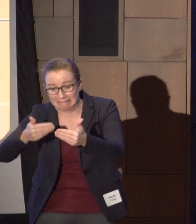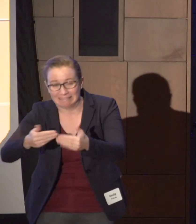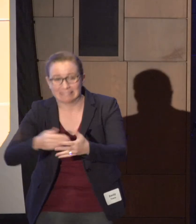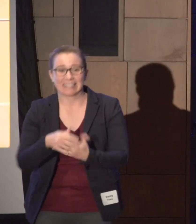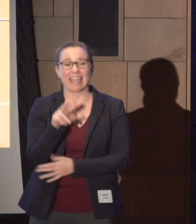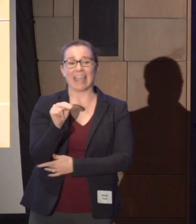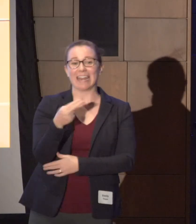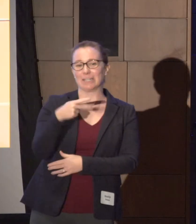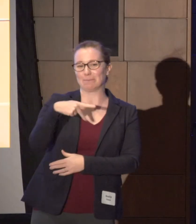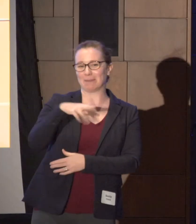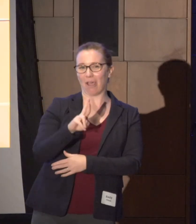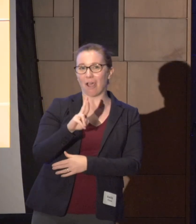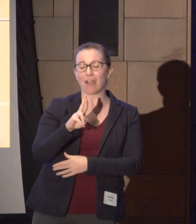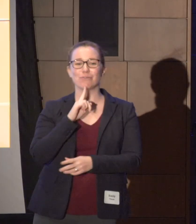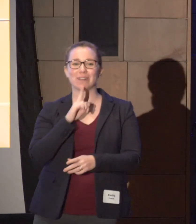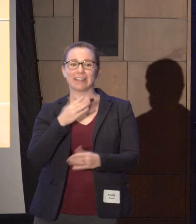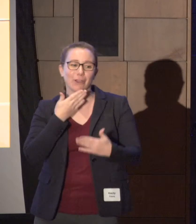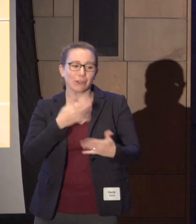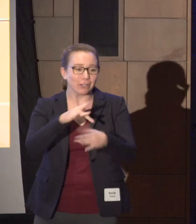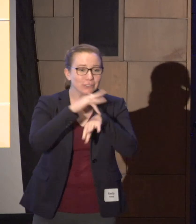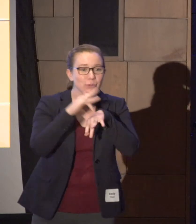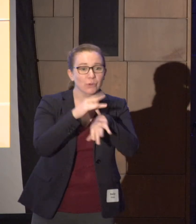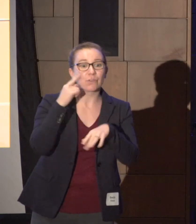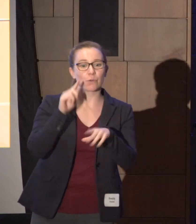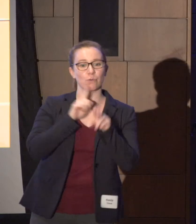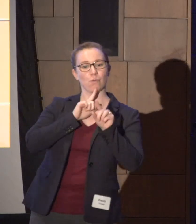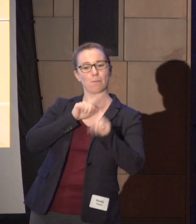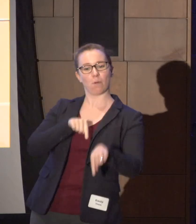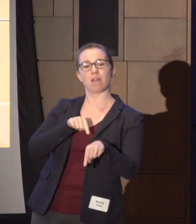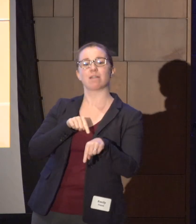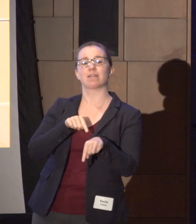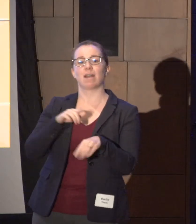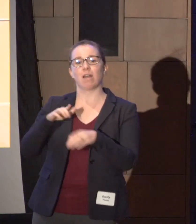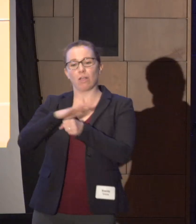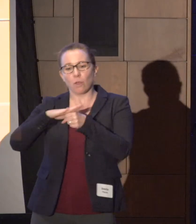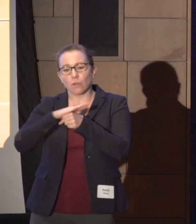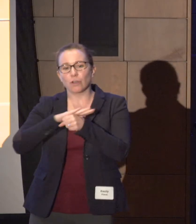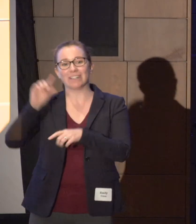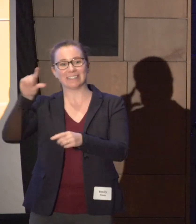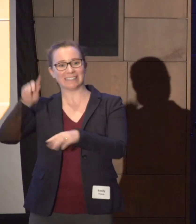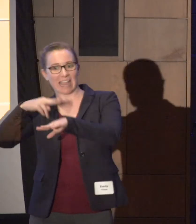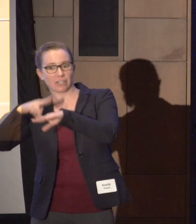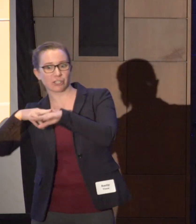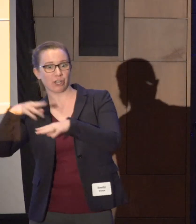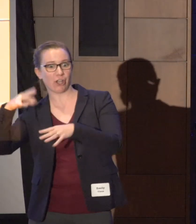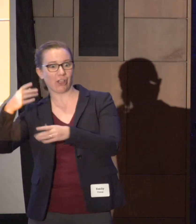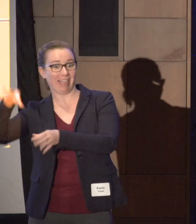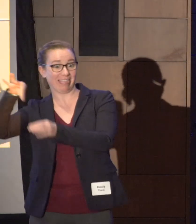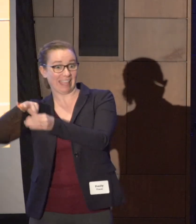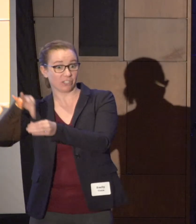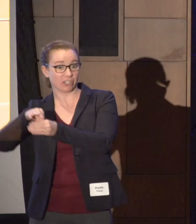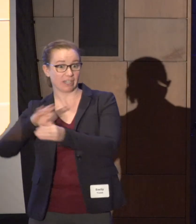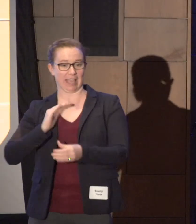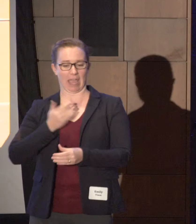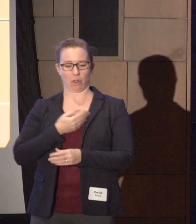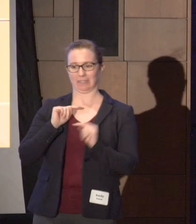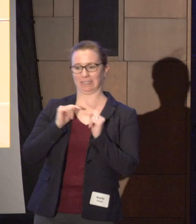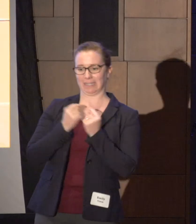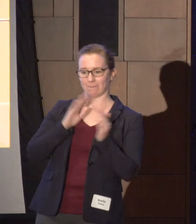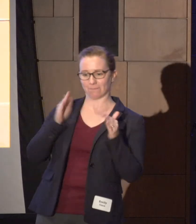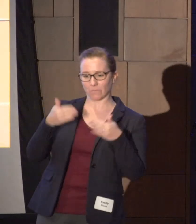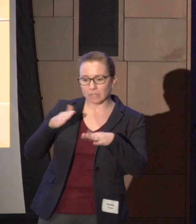a go-to source for reporting on local, state, and national elections. Our experienced team is focusing on issues